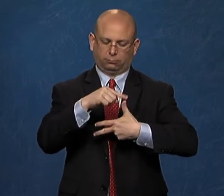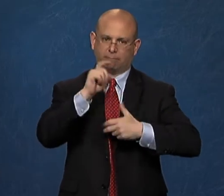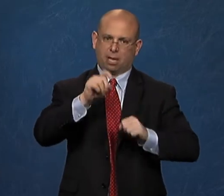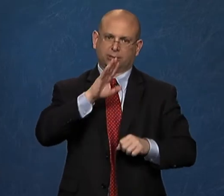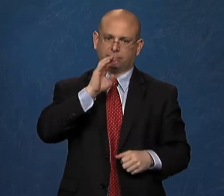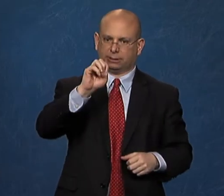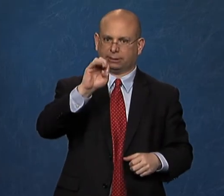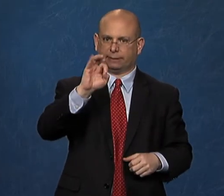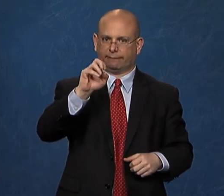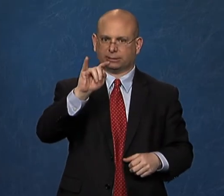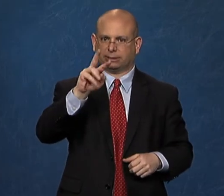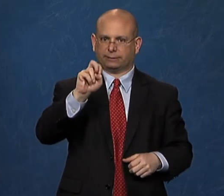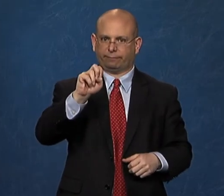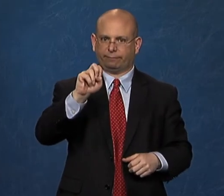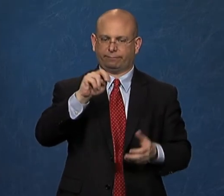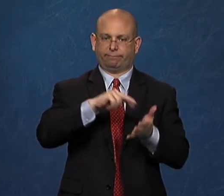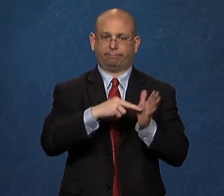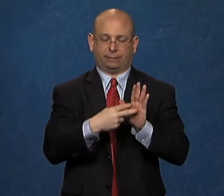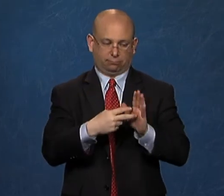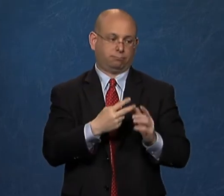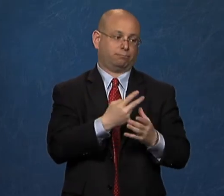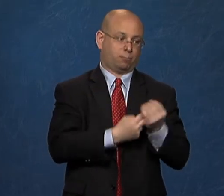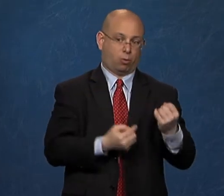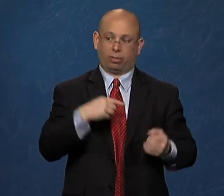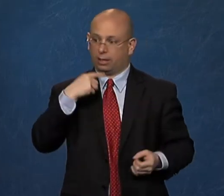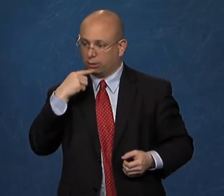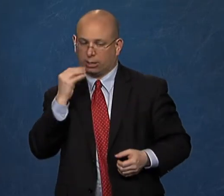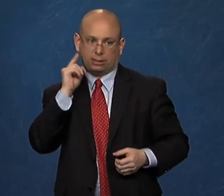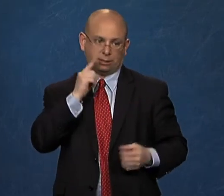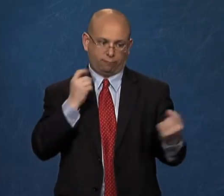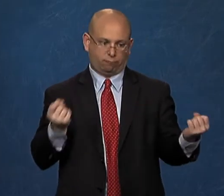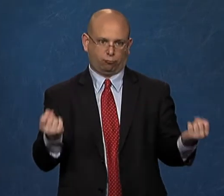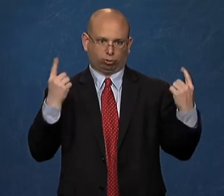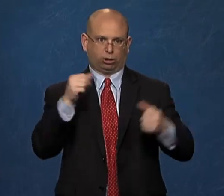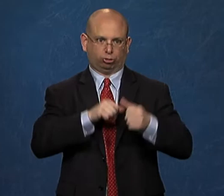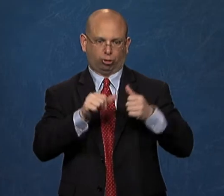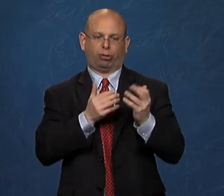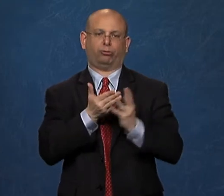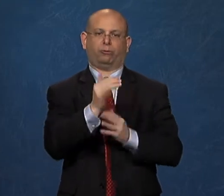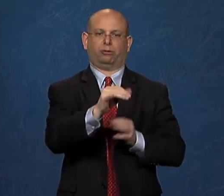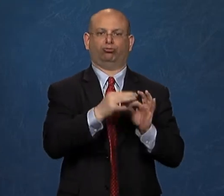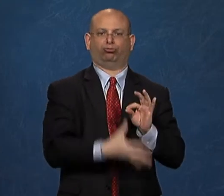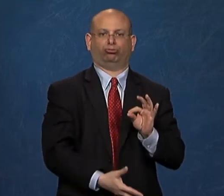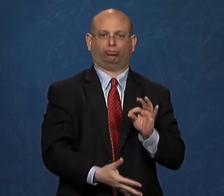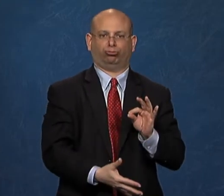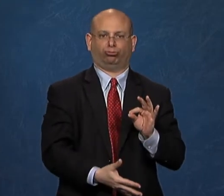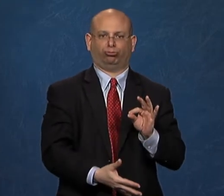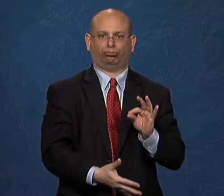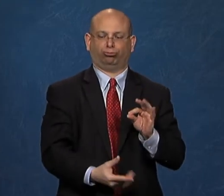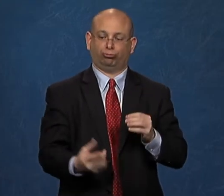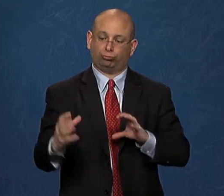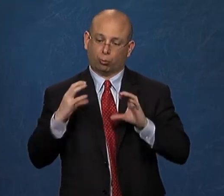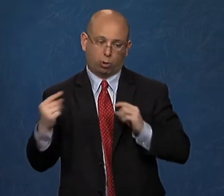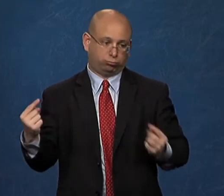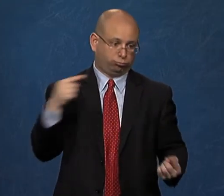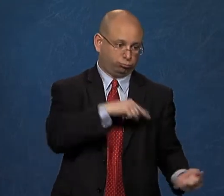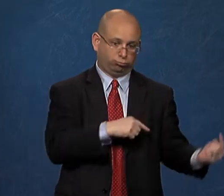So 3 considerations must be given to determine whether or not an interpreter is qualified. First off, communication has to be effective through the interpreter from both